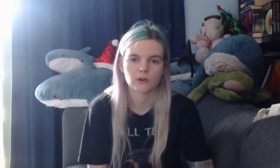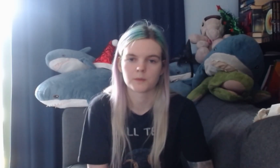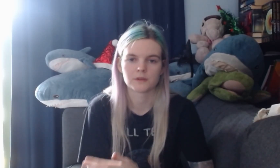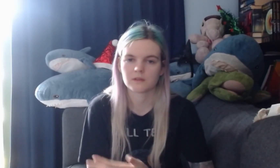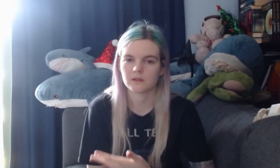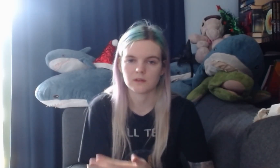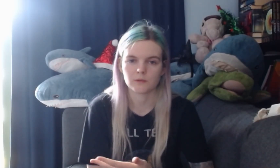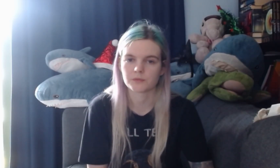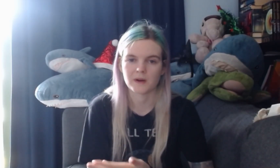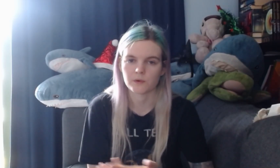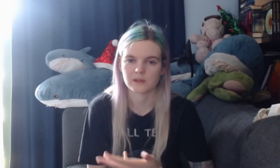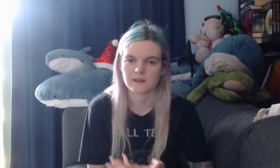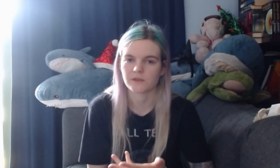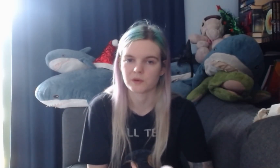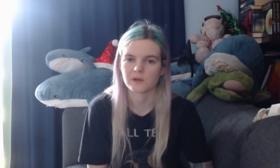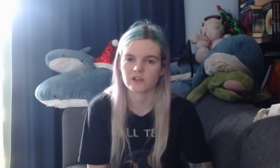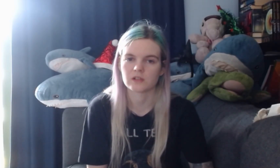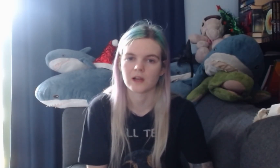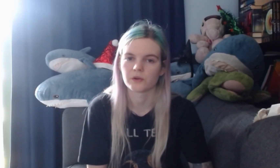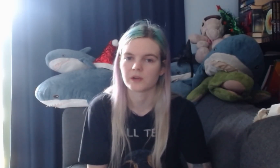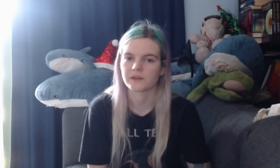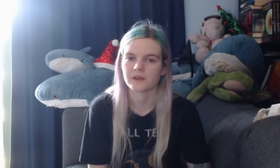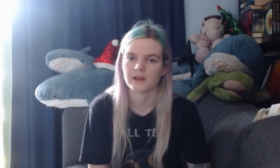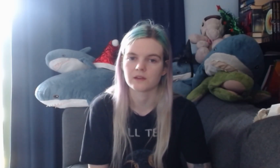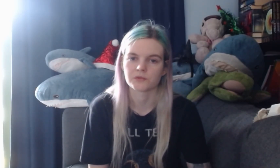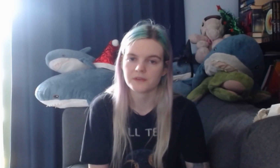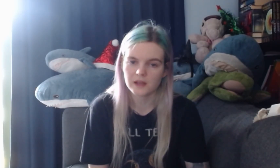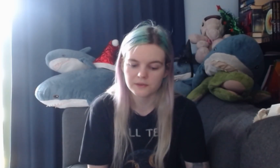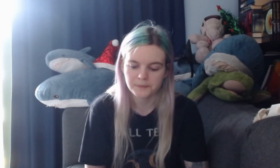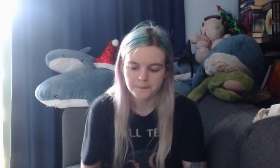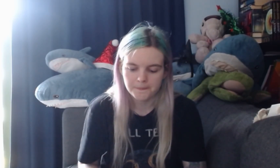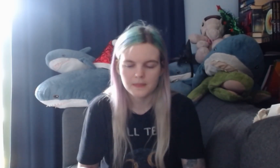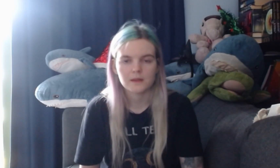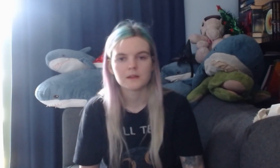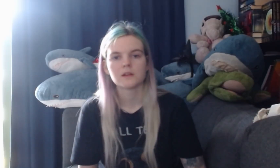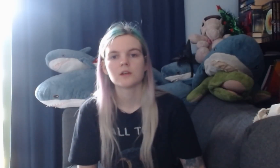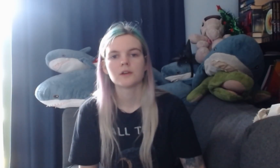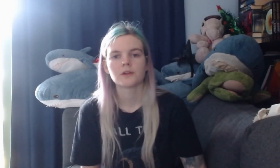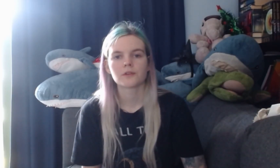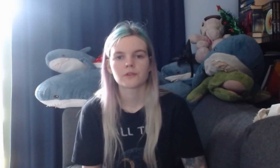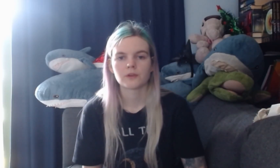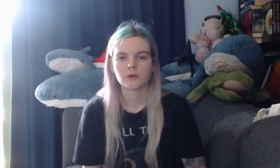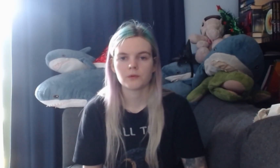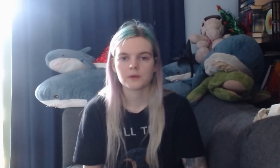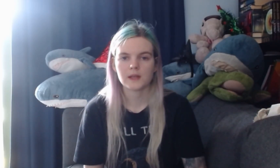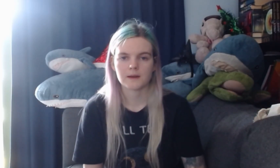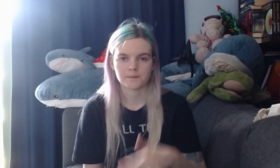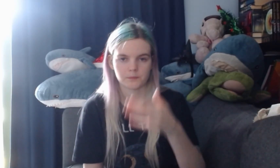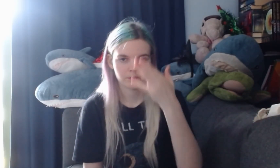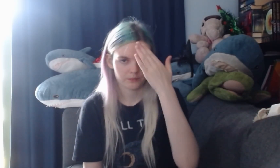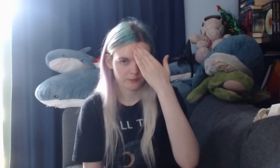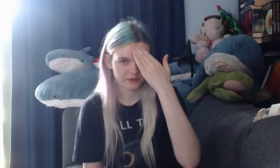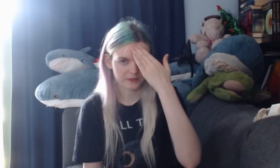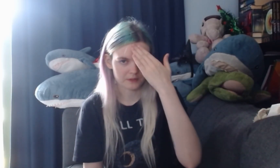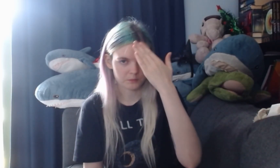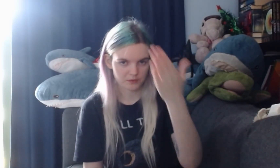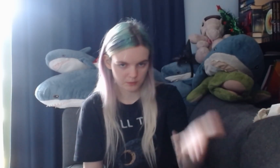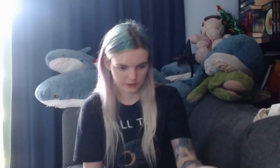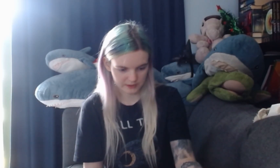common with that there's variation in how you can sign different signs. So yeah, we see it in the movie more like